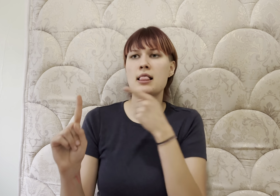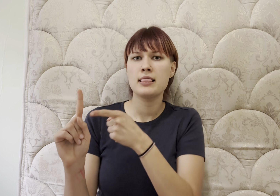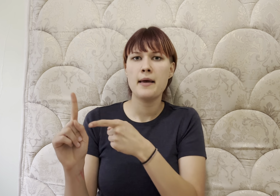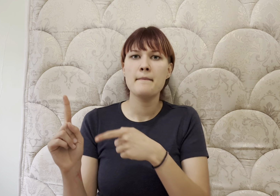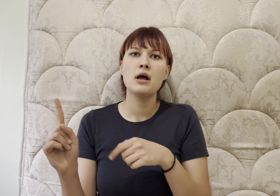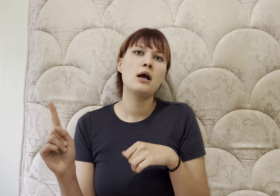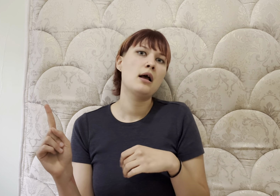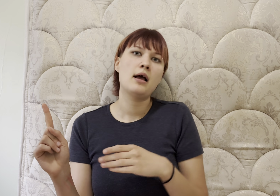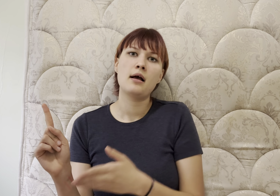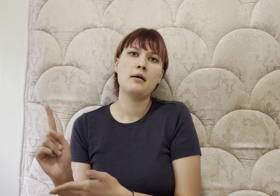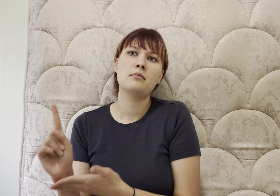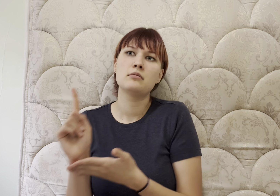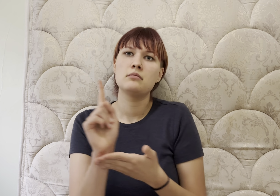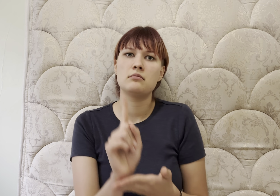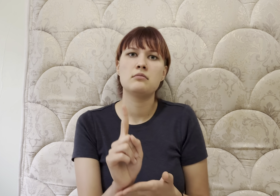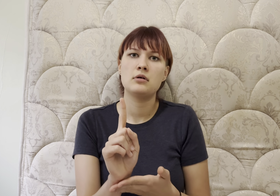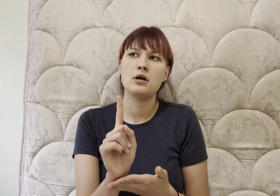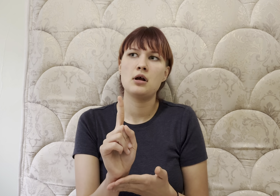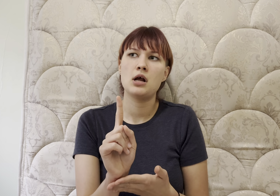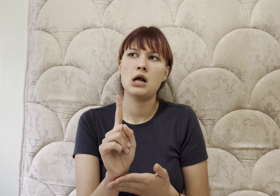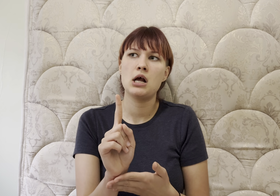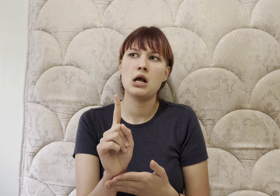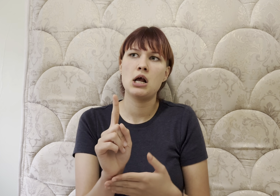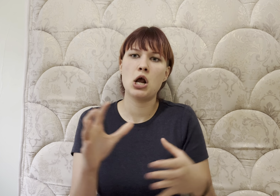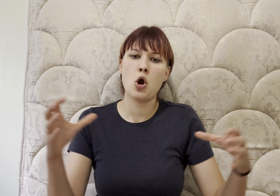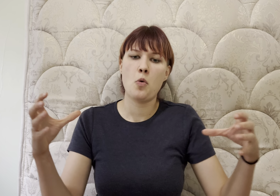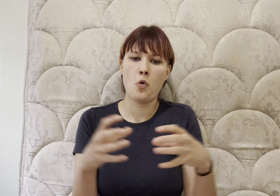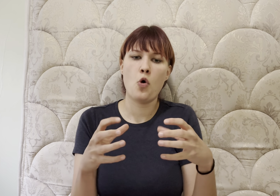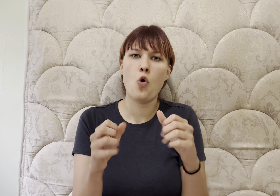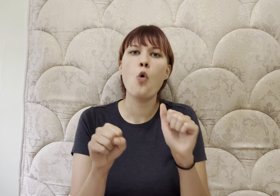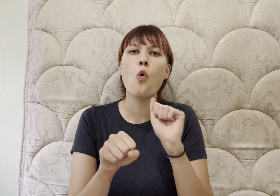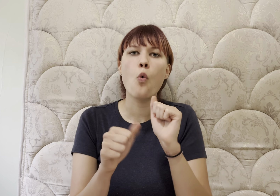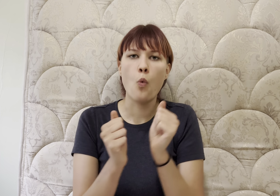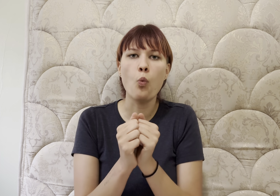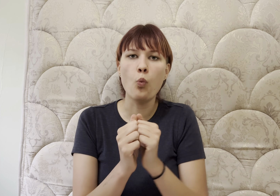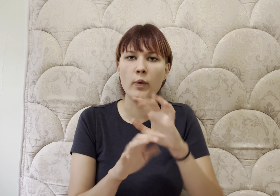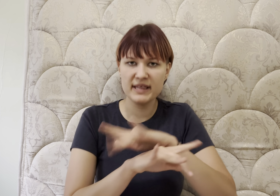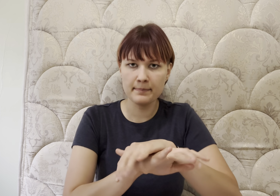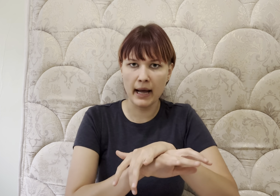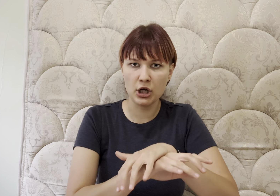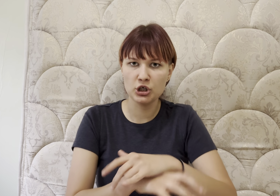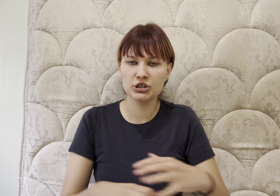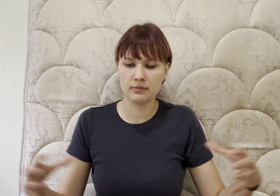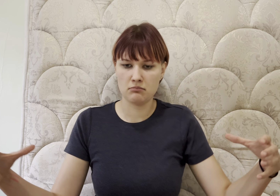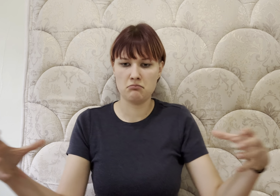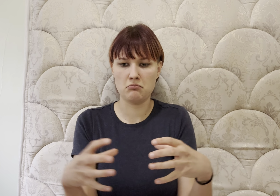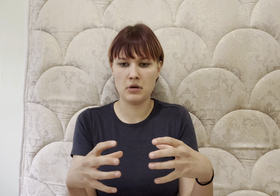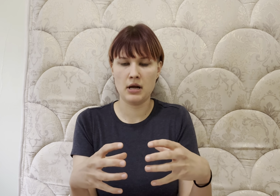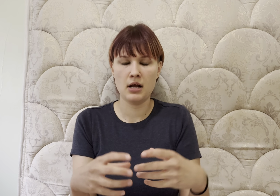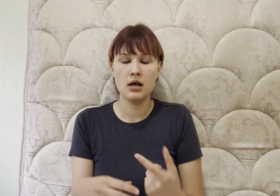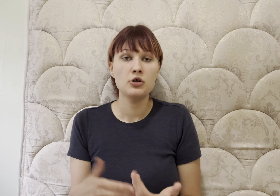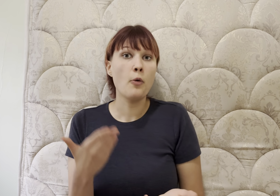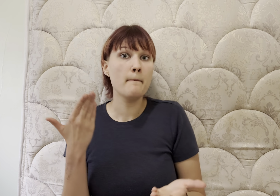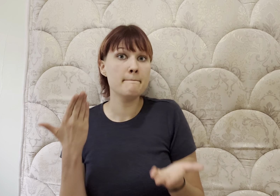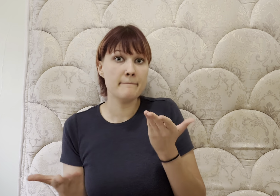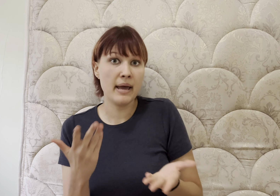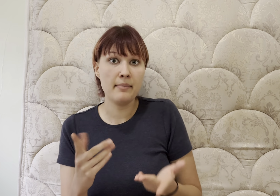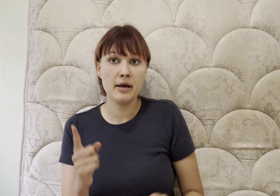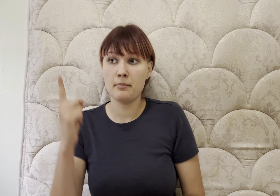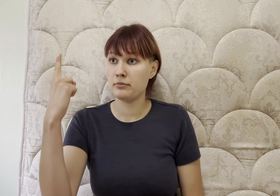and the therapist might show me a toy spider on the opposite side of the room. And then the therapist would work with me